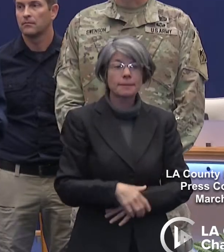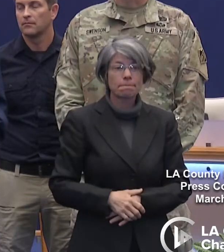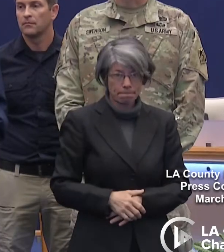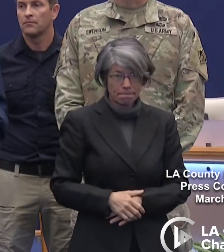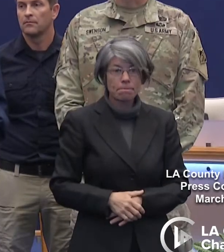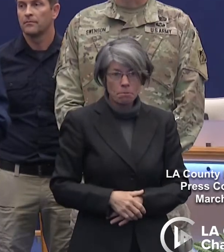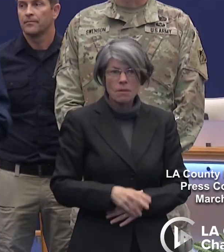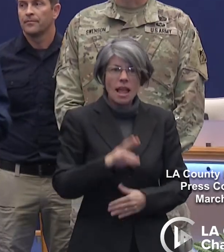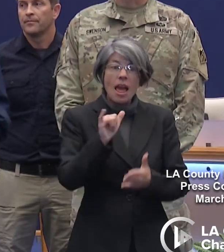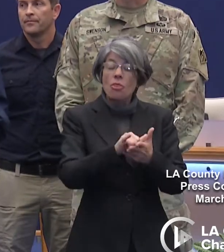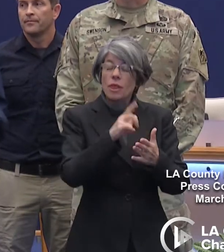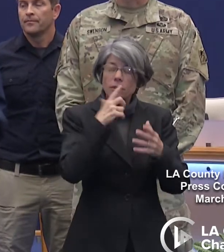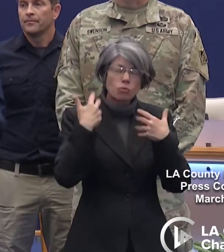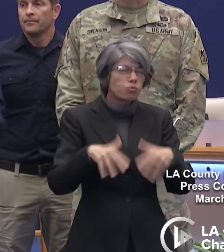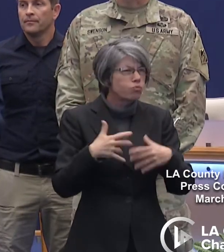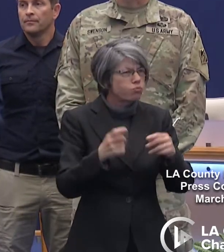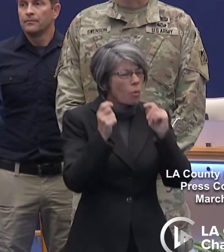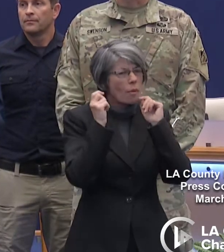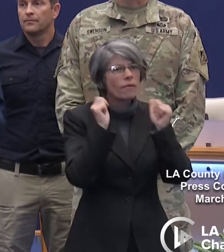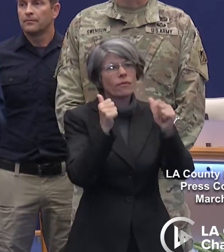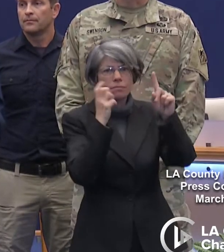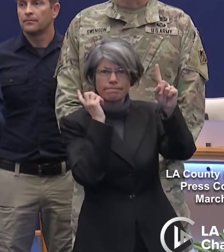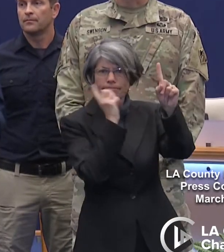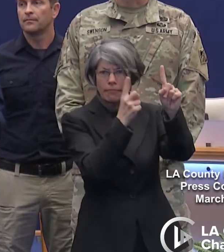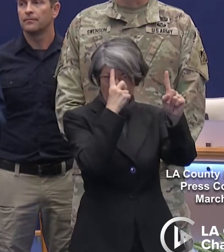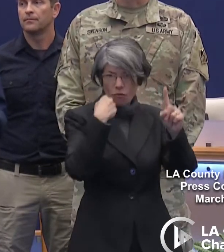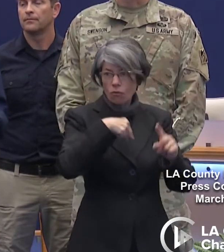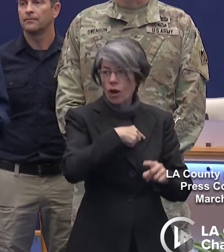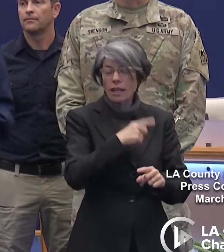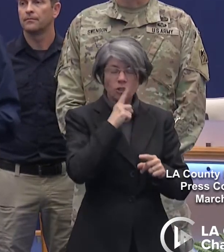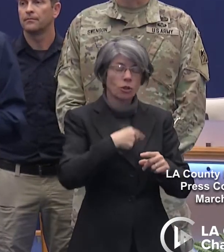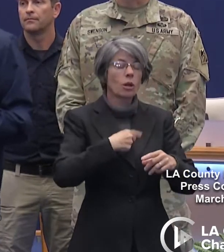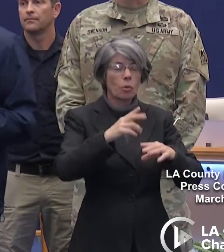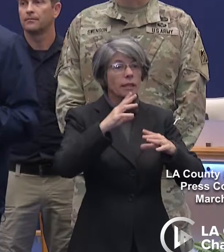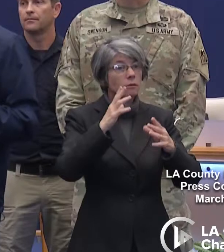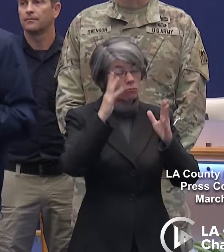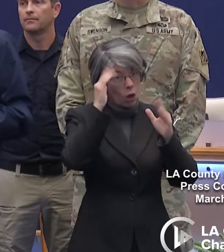is an incredibly high goal for us, in which we intend to meet.